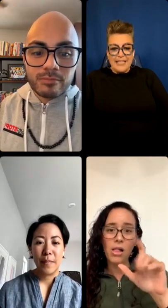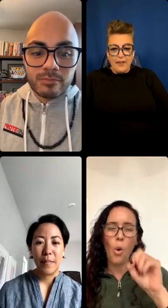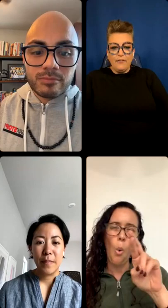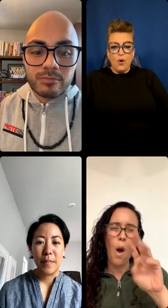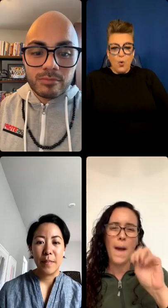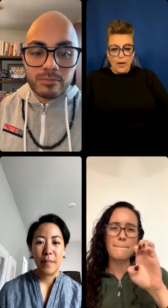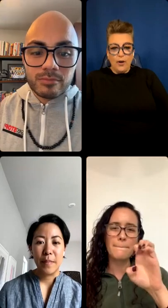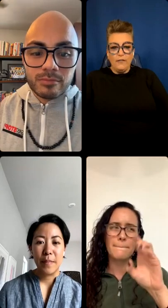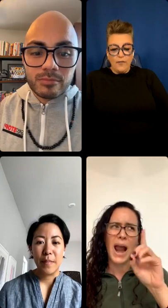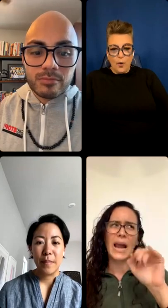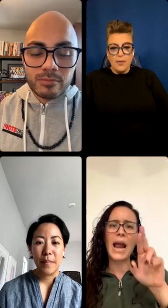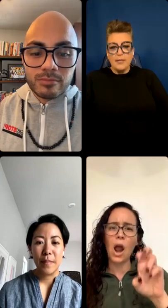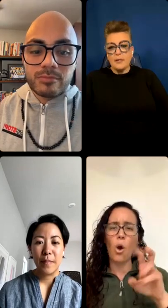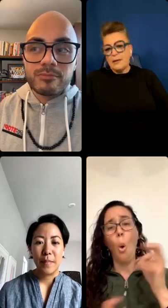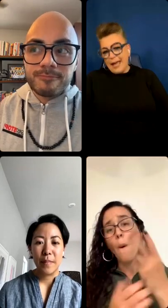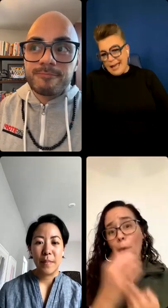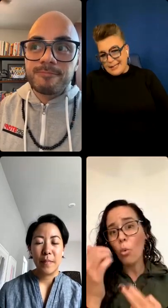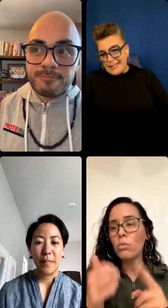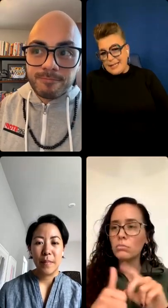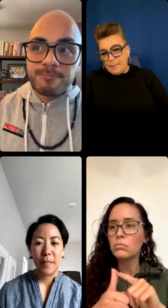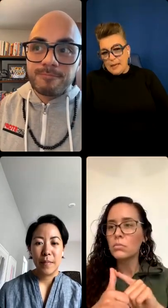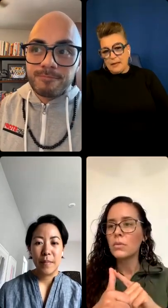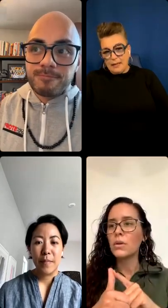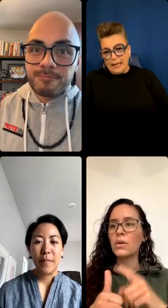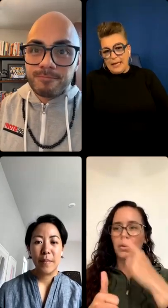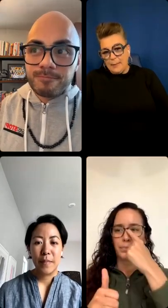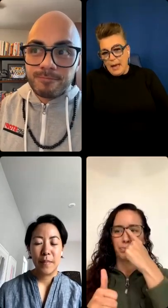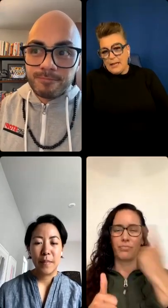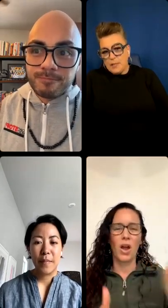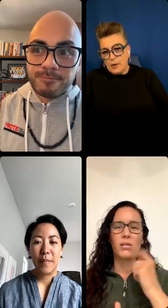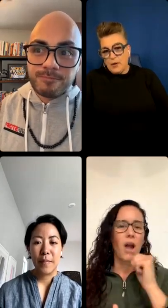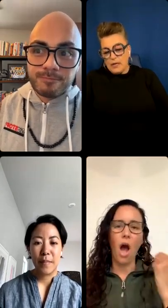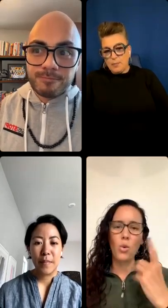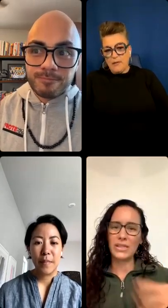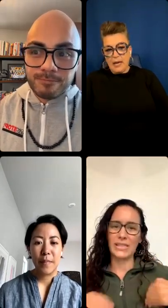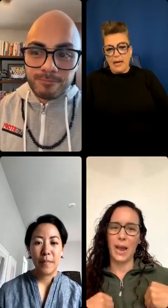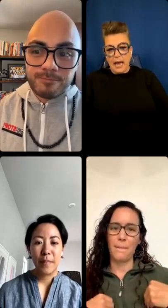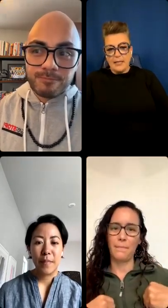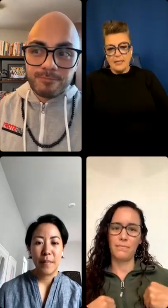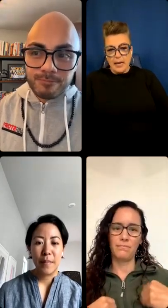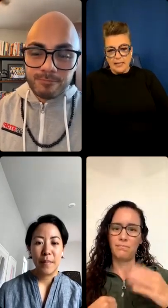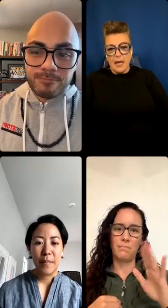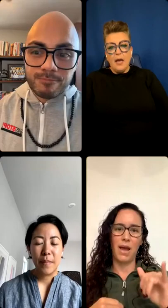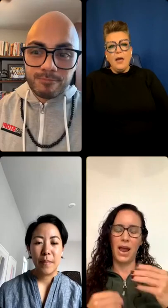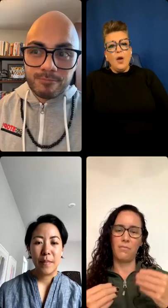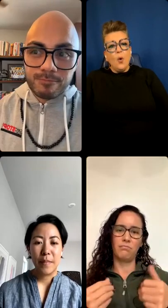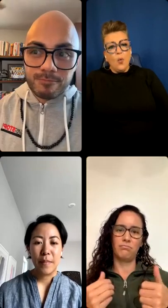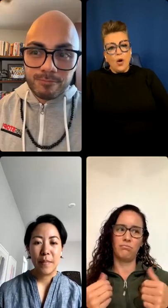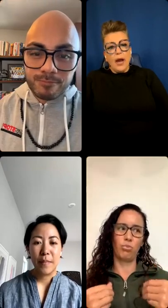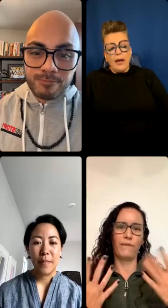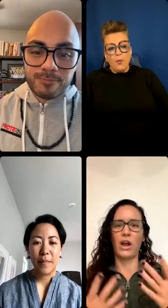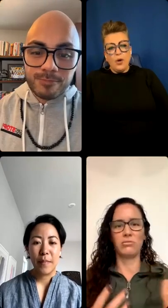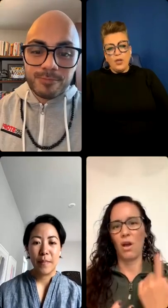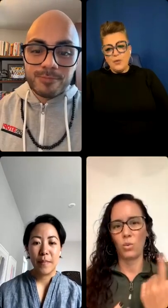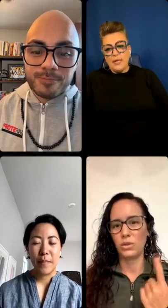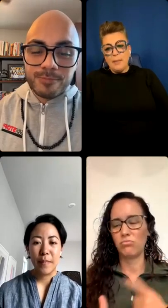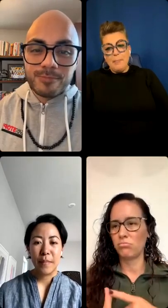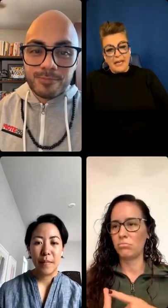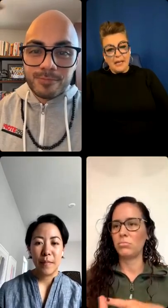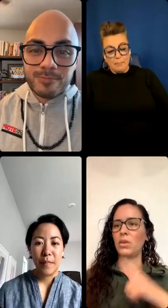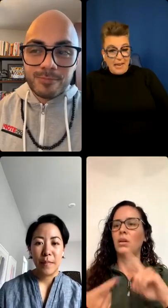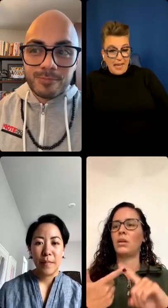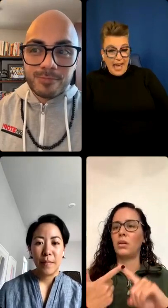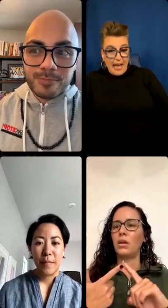BIPOC, deaf, queer folks, typically, in my experience providing access, we're